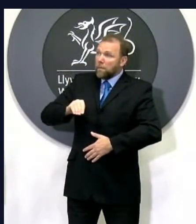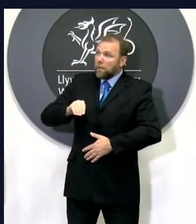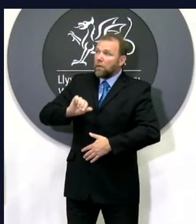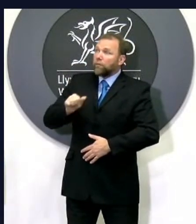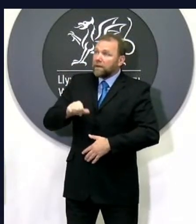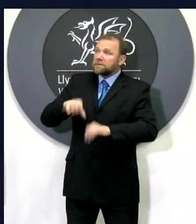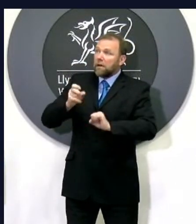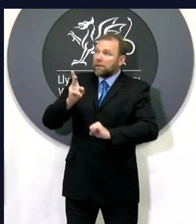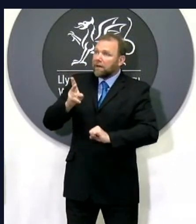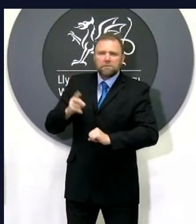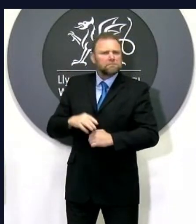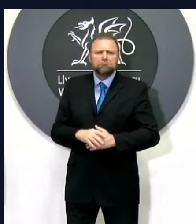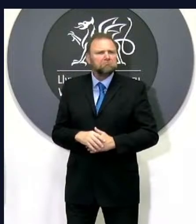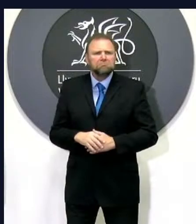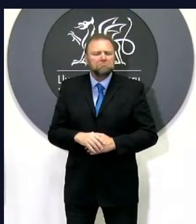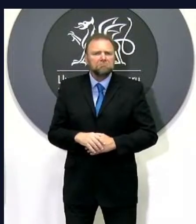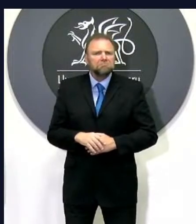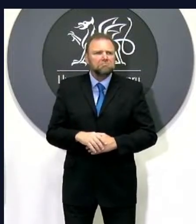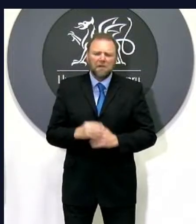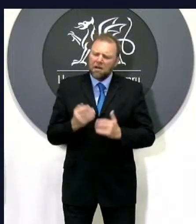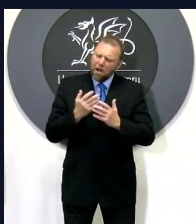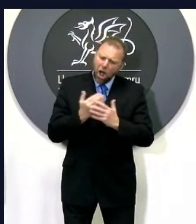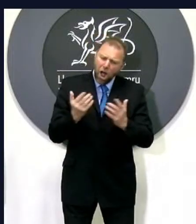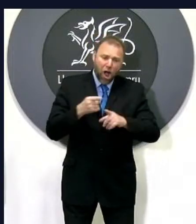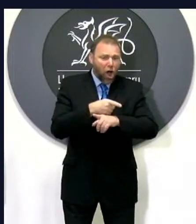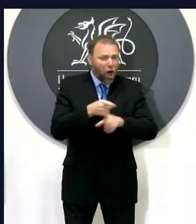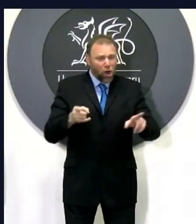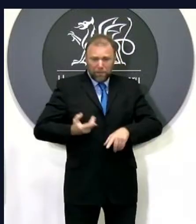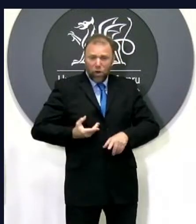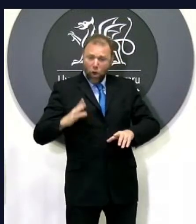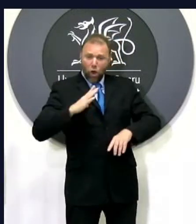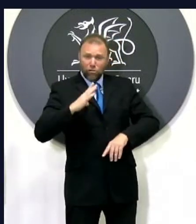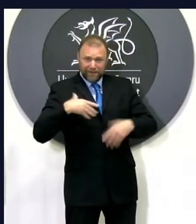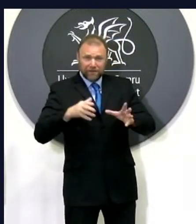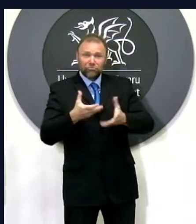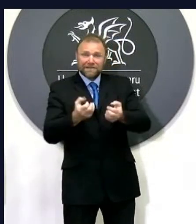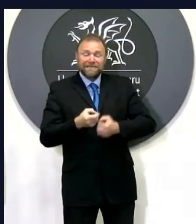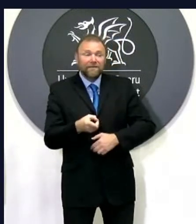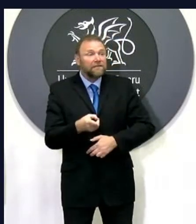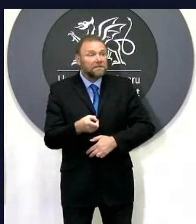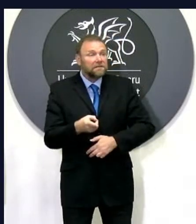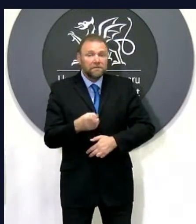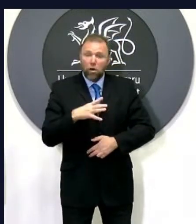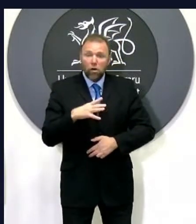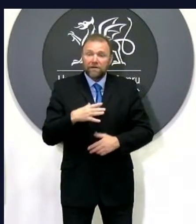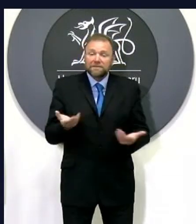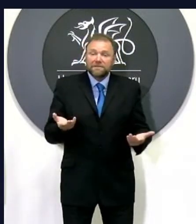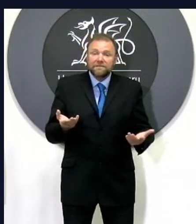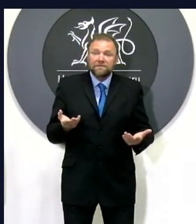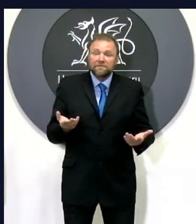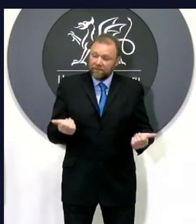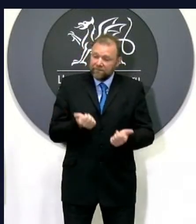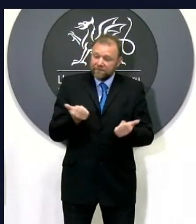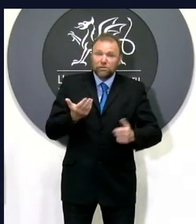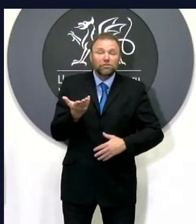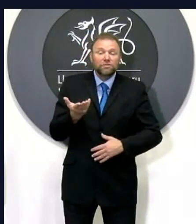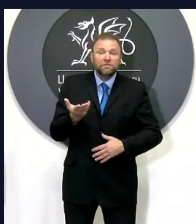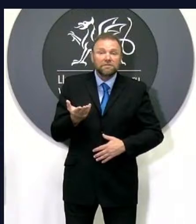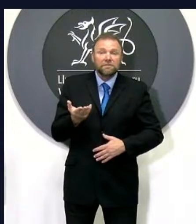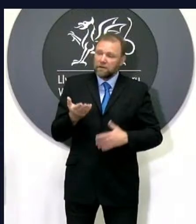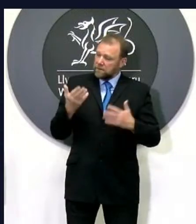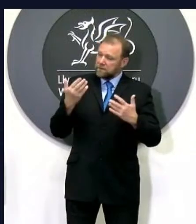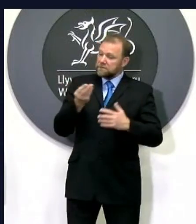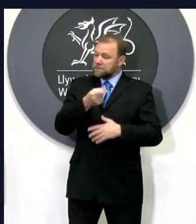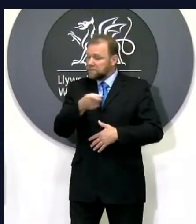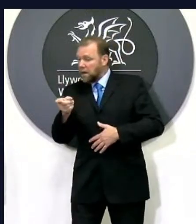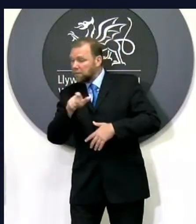that period. Many businesses have already received the help that's available to them, and for others who are still in the